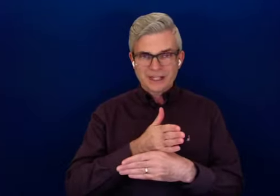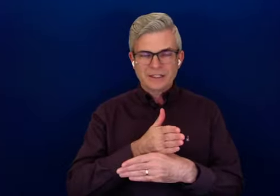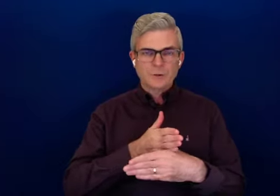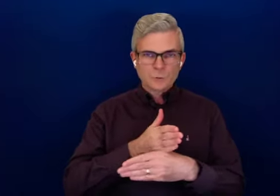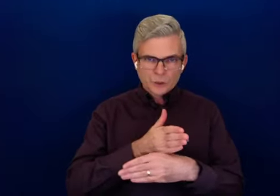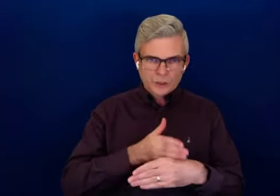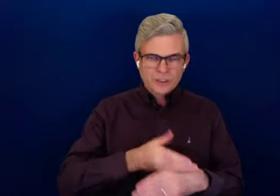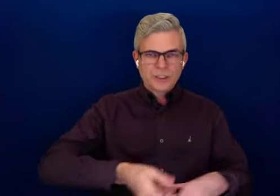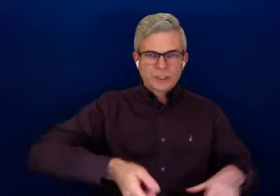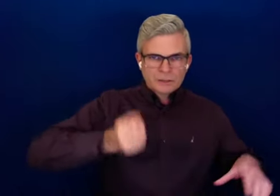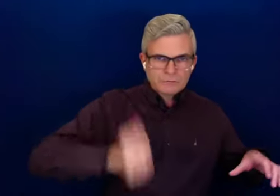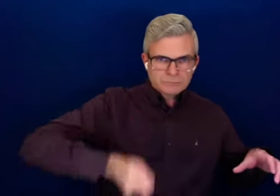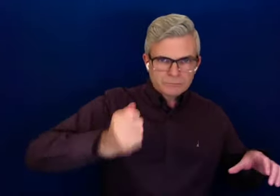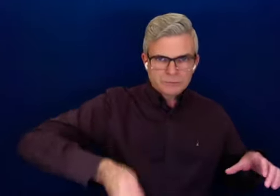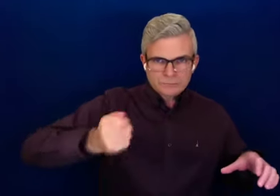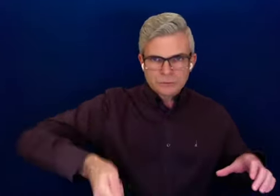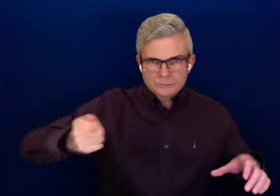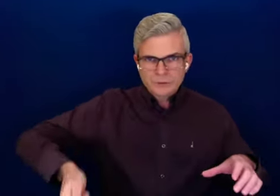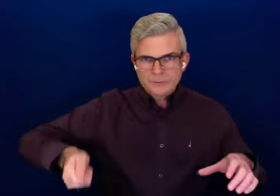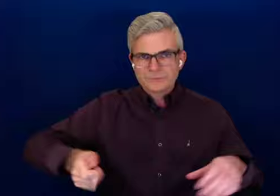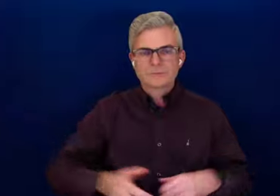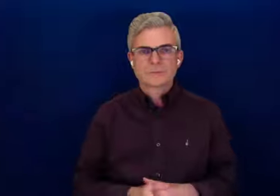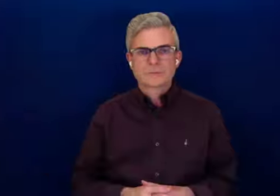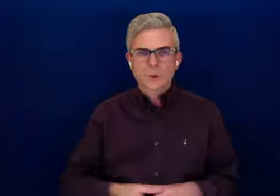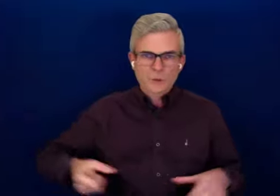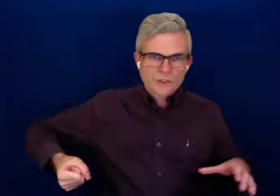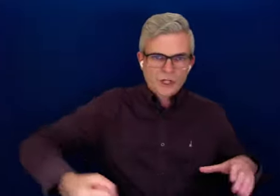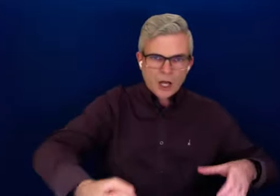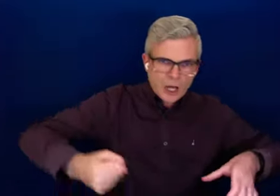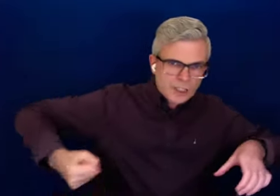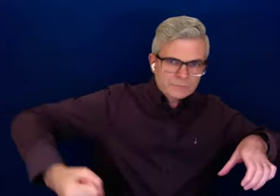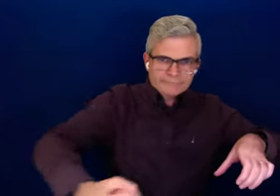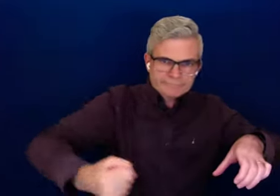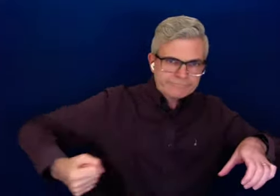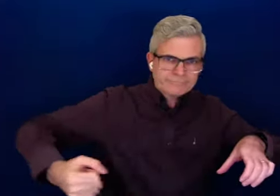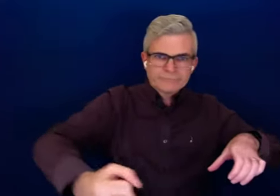sign. Wood, boom, boom, boom, boom, or saw,